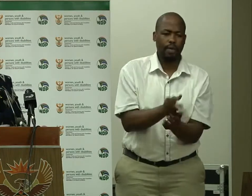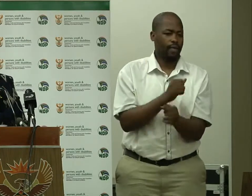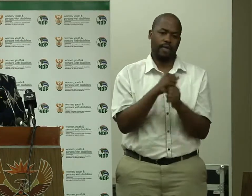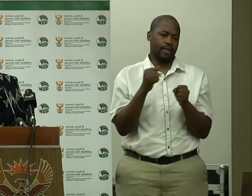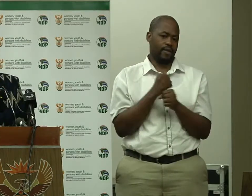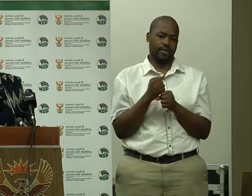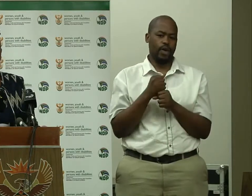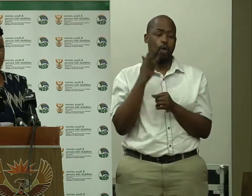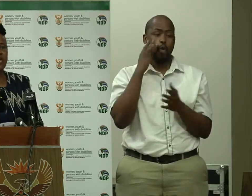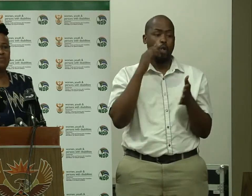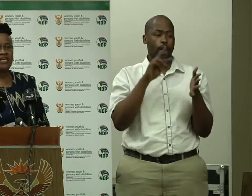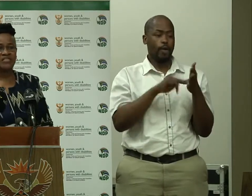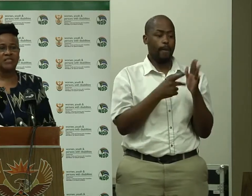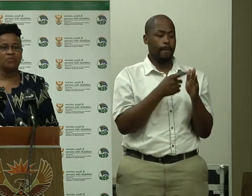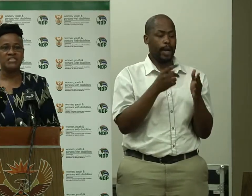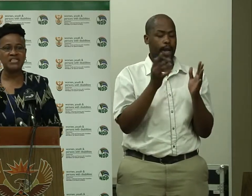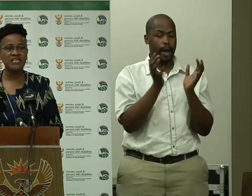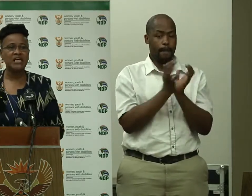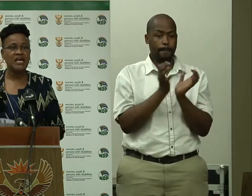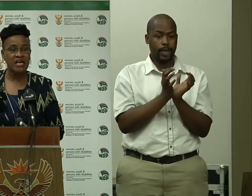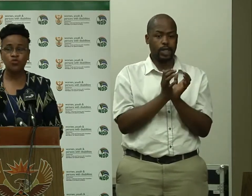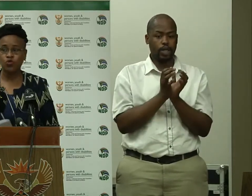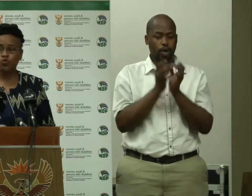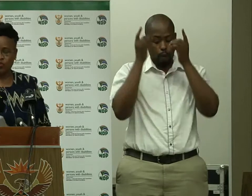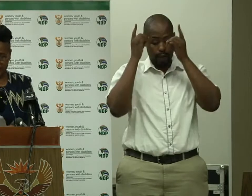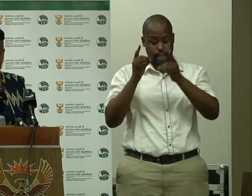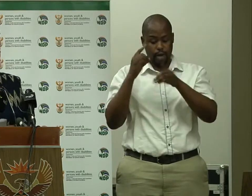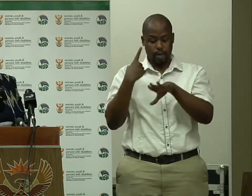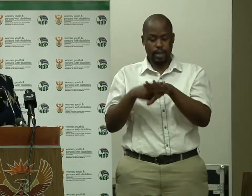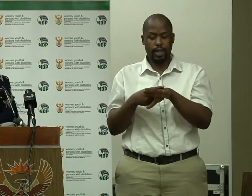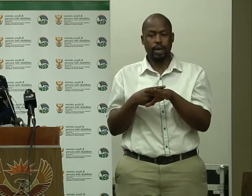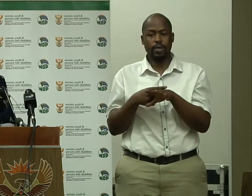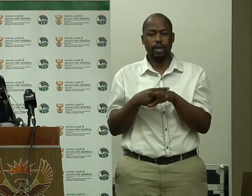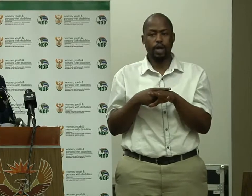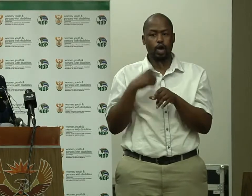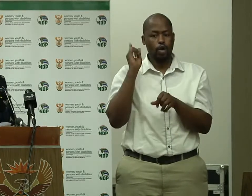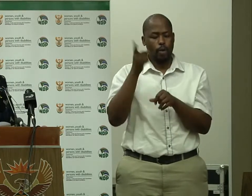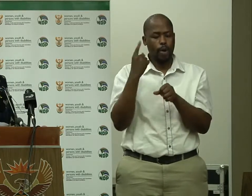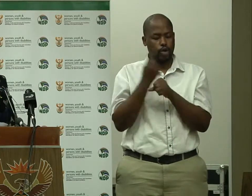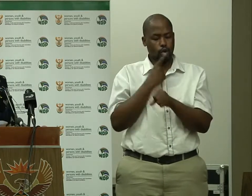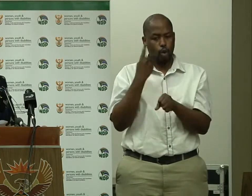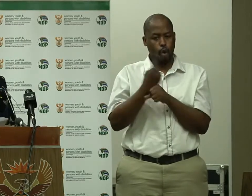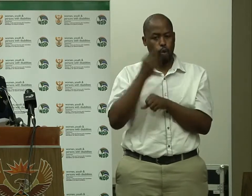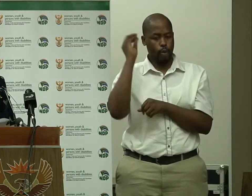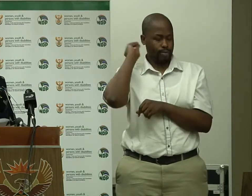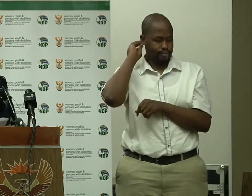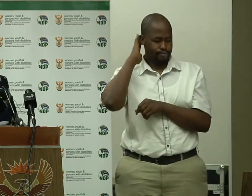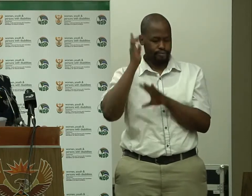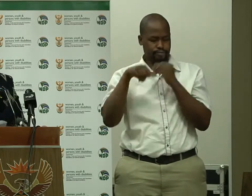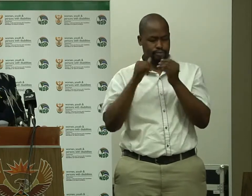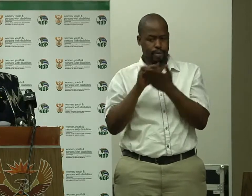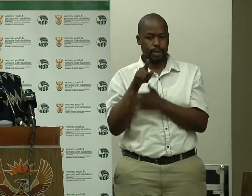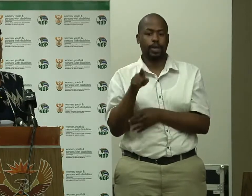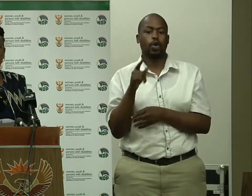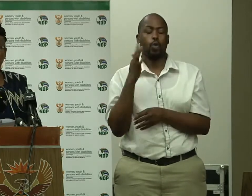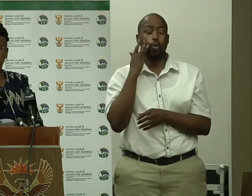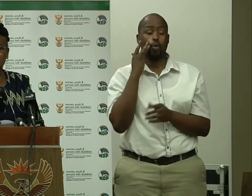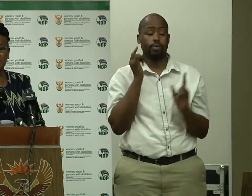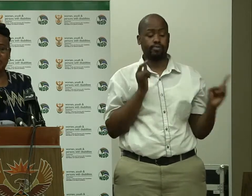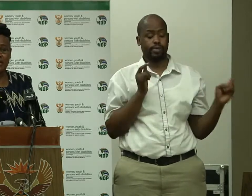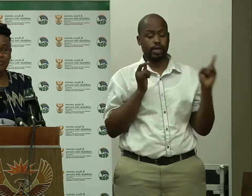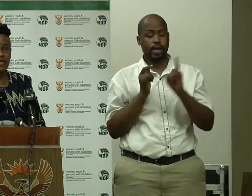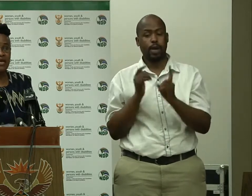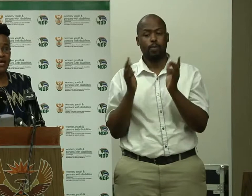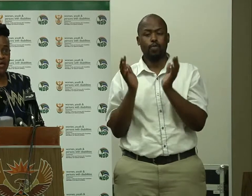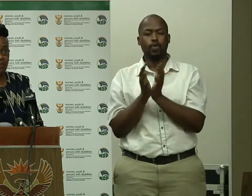or you decide on the time that the meeting has to start, you always have to take that into consideration, that when they come to